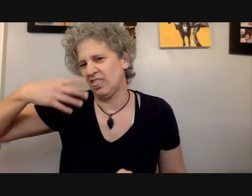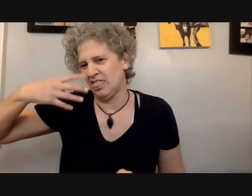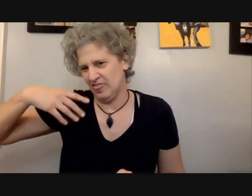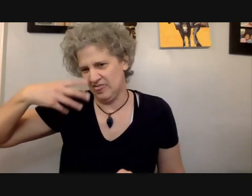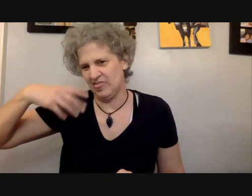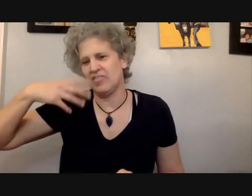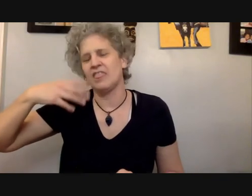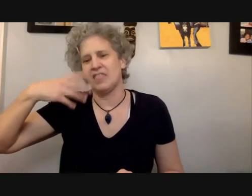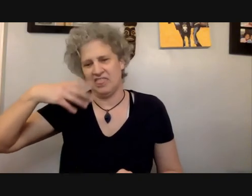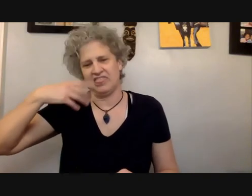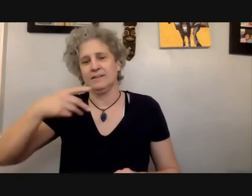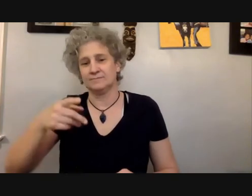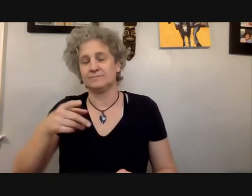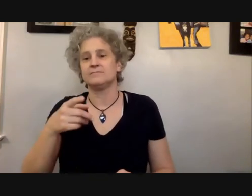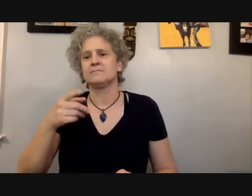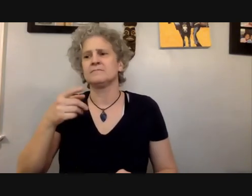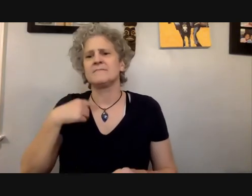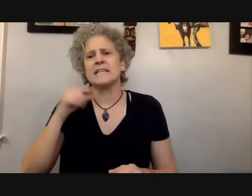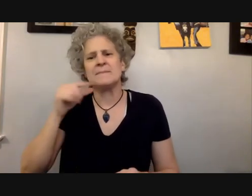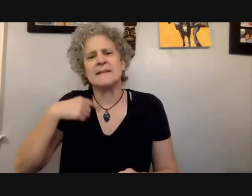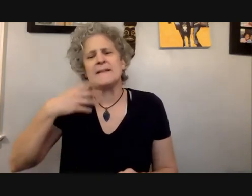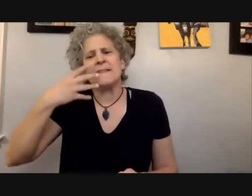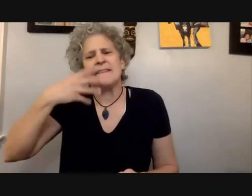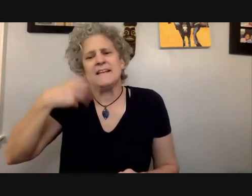Runny nose looks like this.